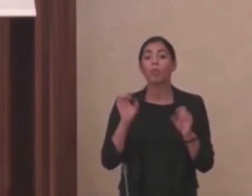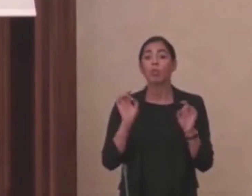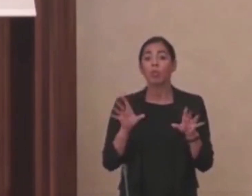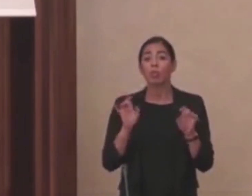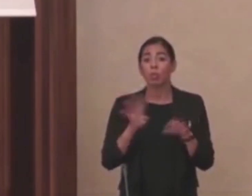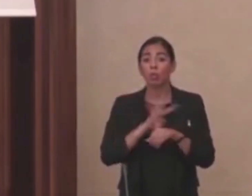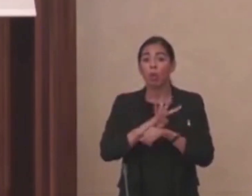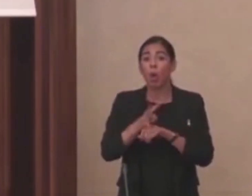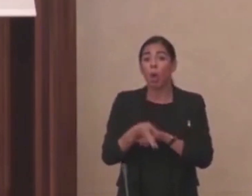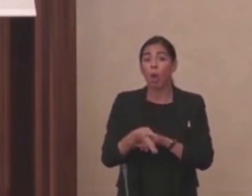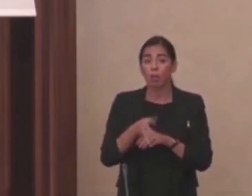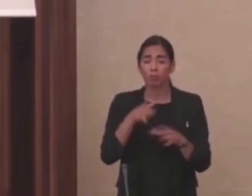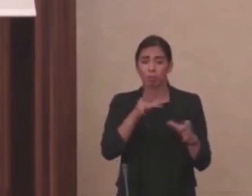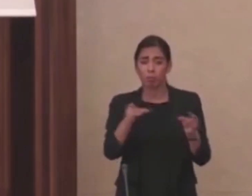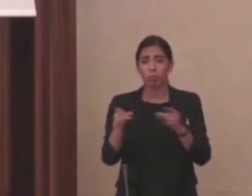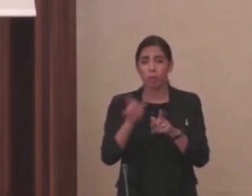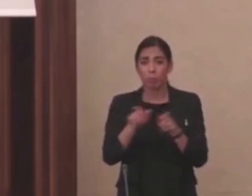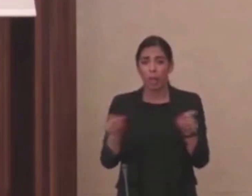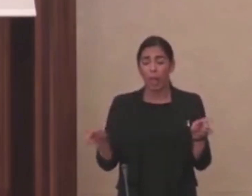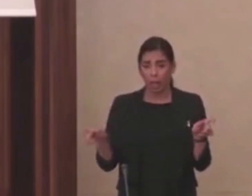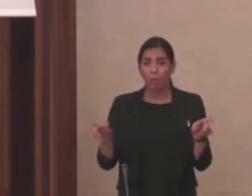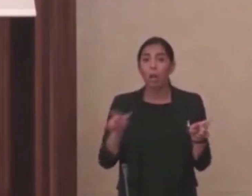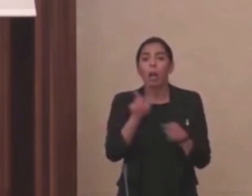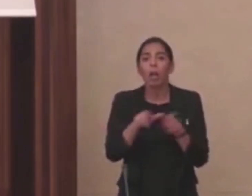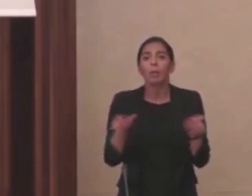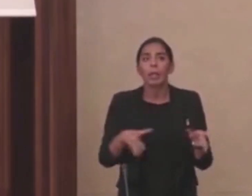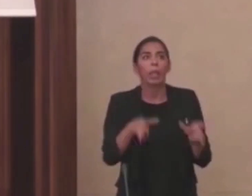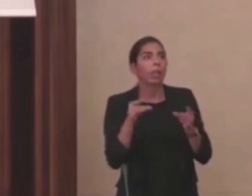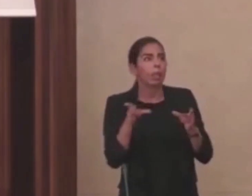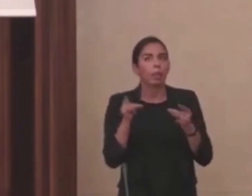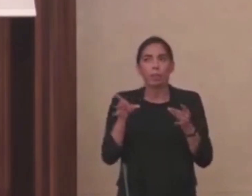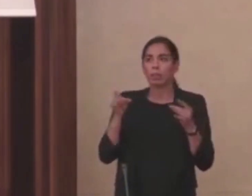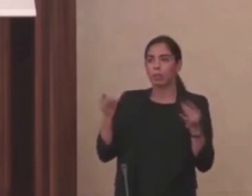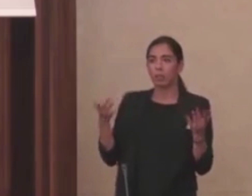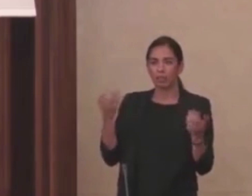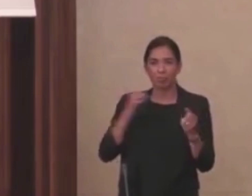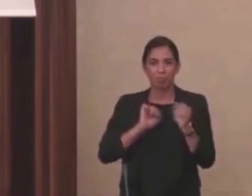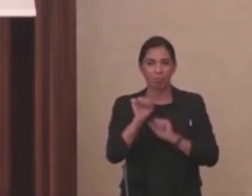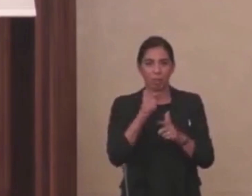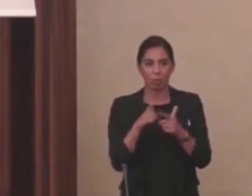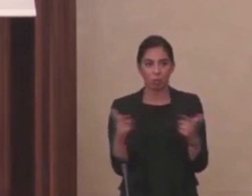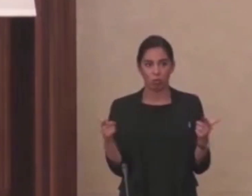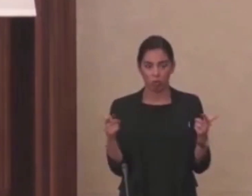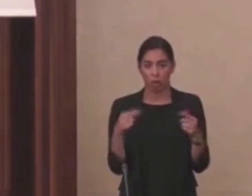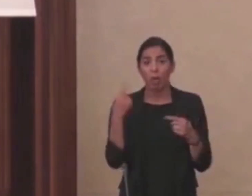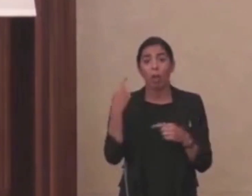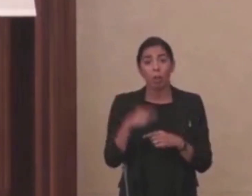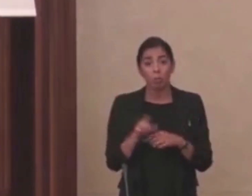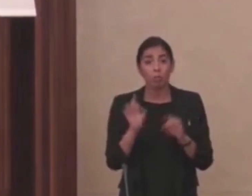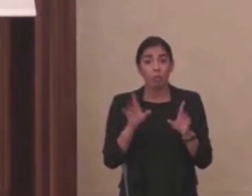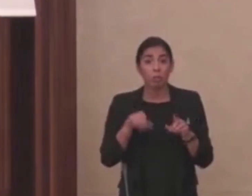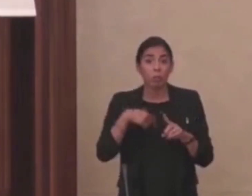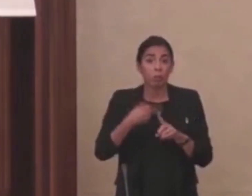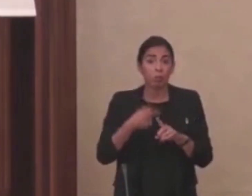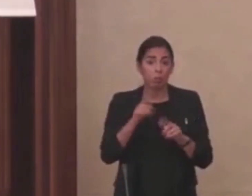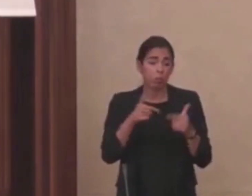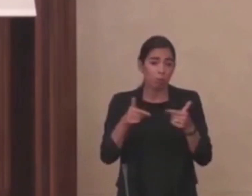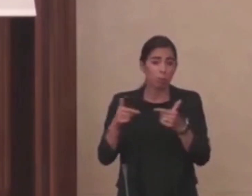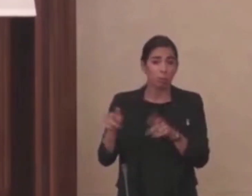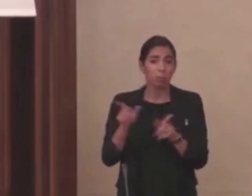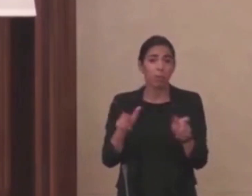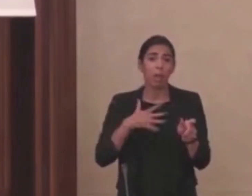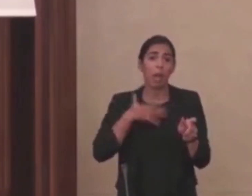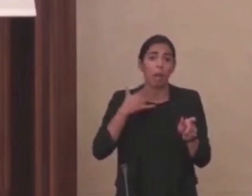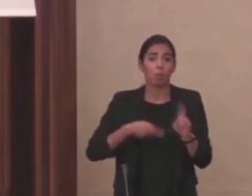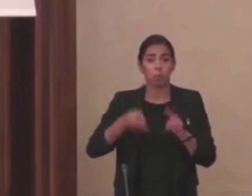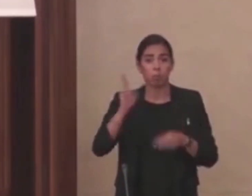quasi mai violently, trovare without resistenza. E questo without virus ever che seeing mieteva any vittime, resistance, soprattutto tra gli anziani. and E this la